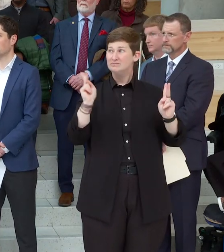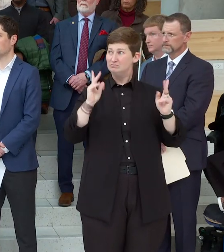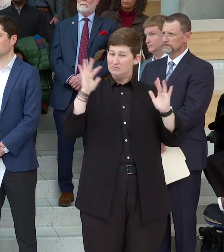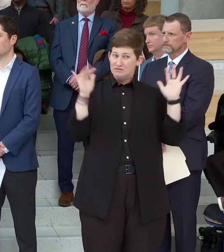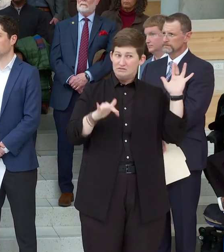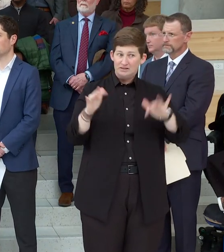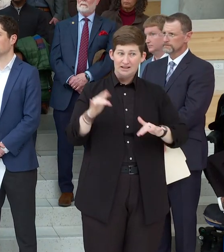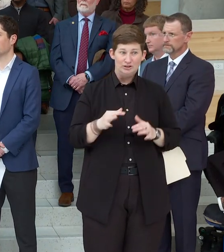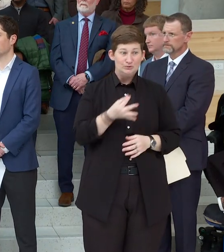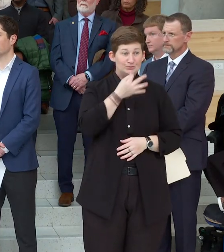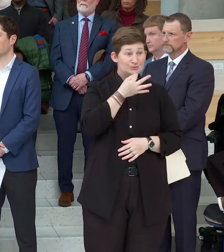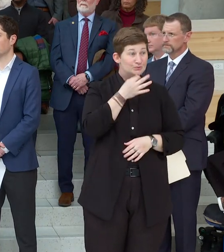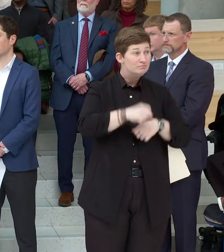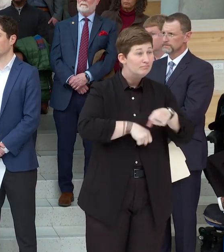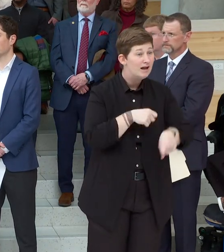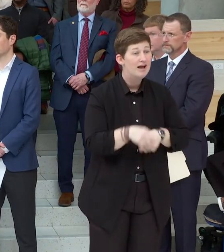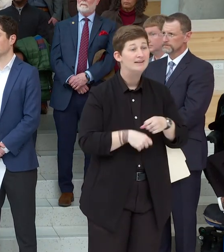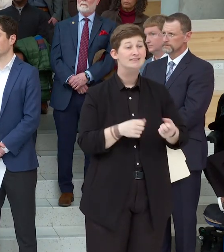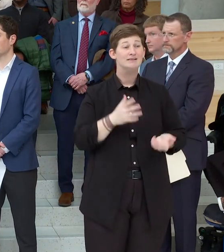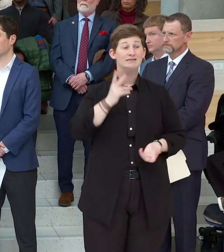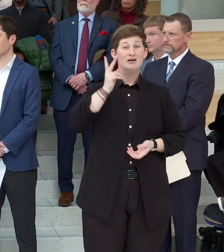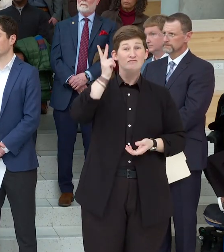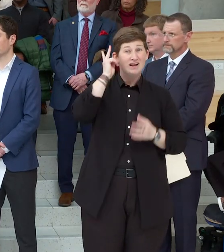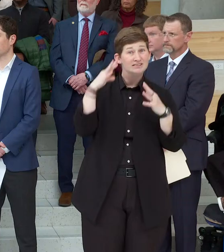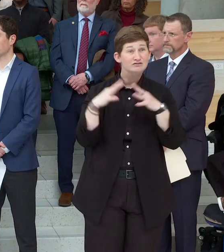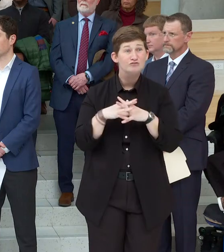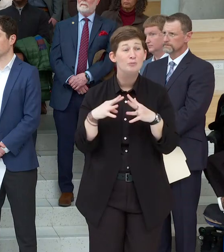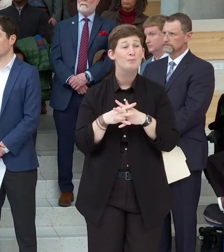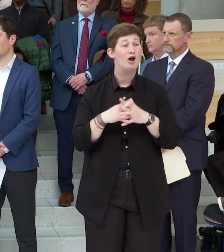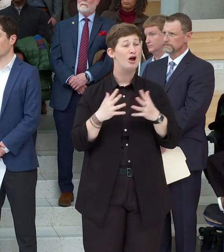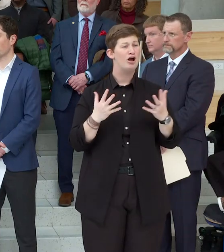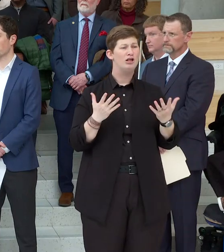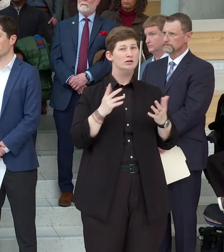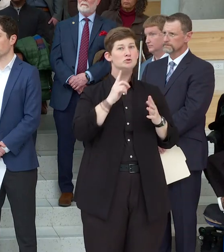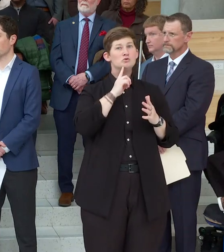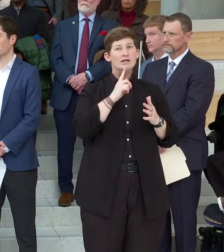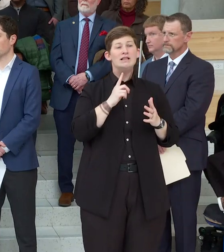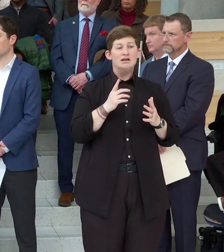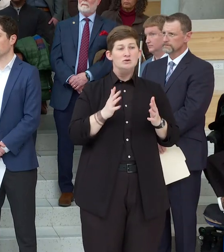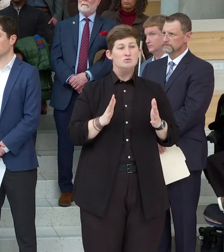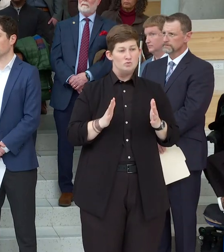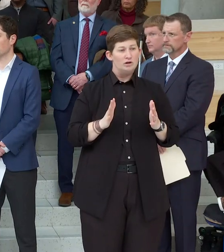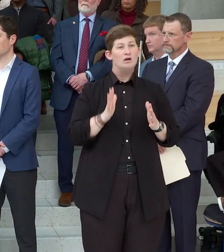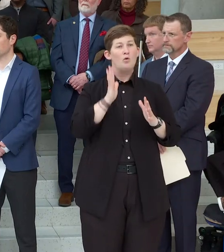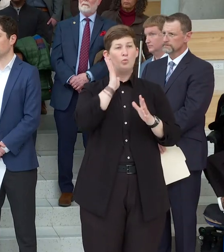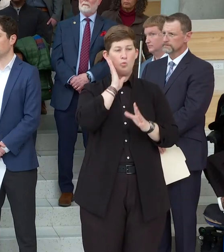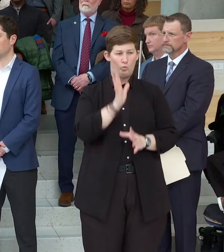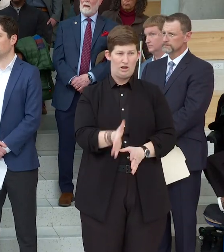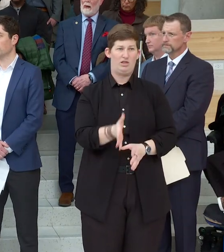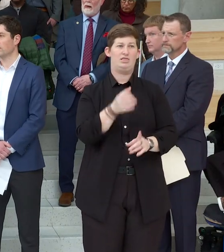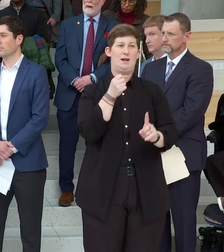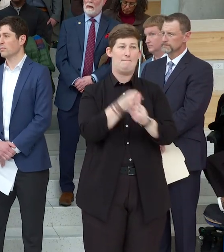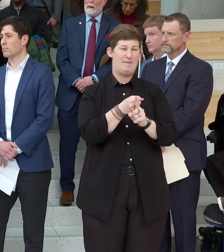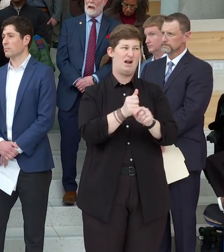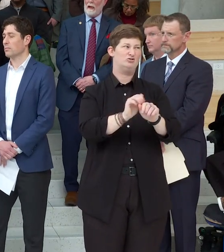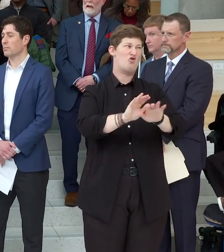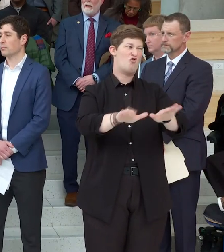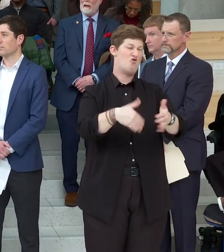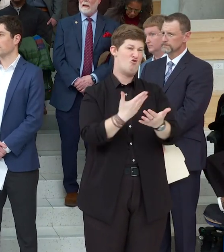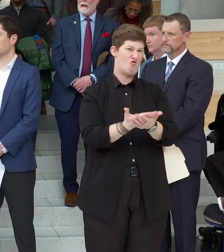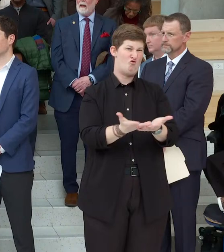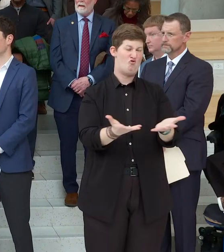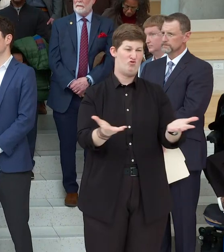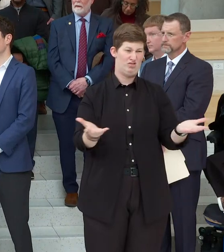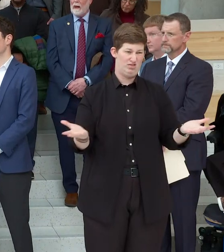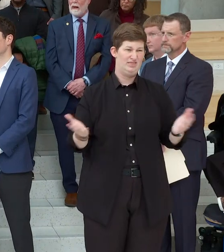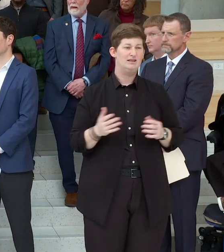for Vikings football. All of this is going to be impacted. And I bring that up because there are many visitors that come to this